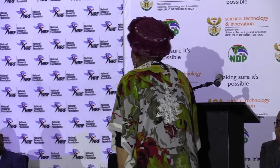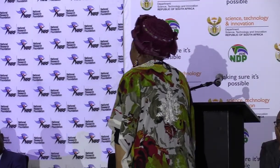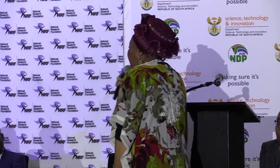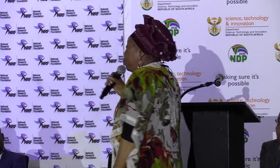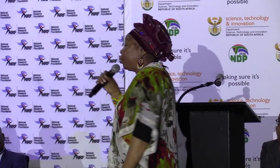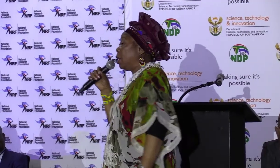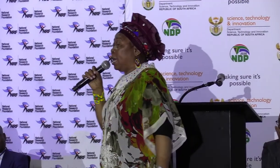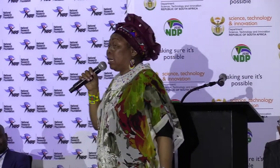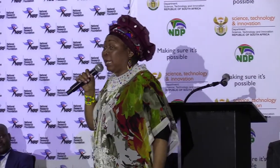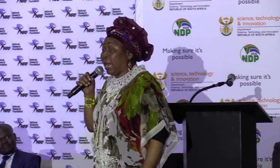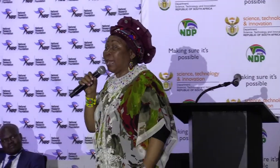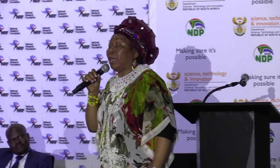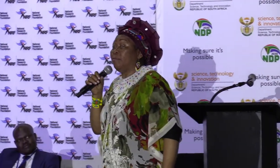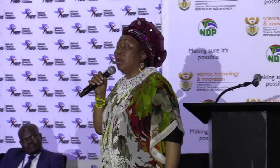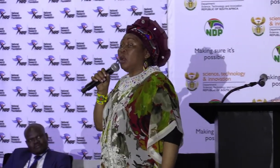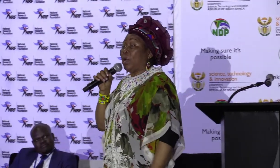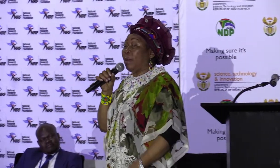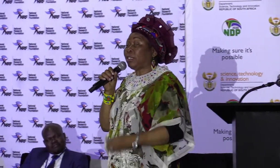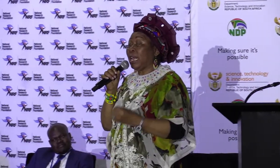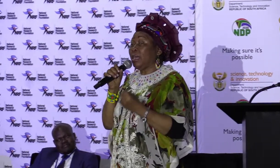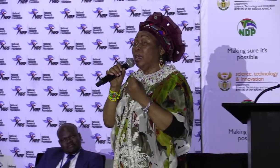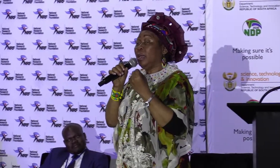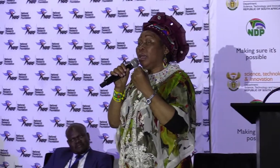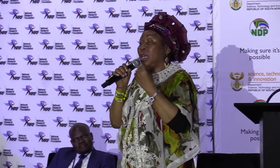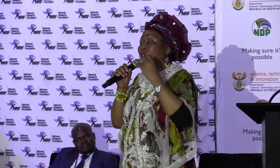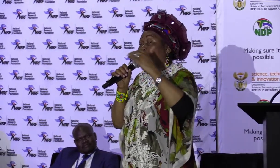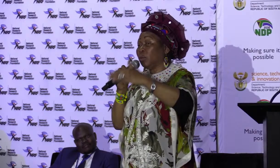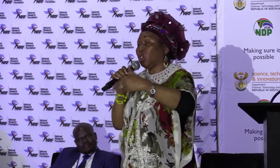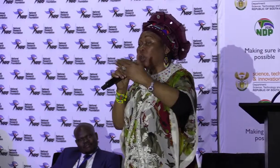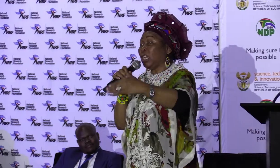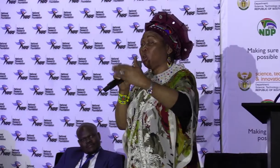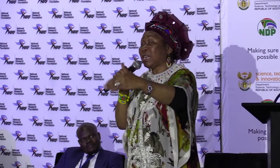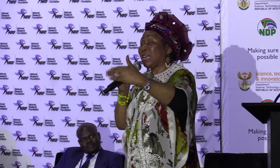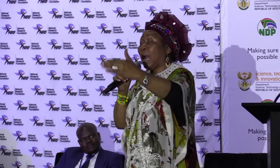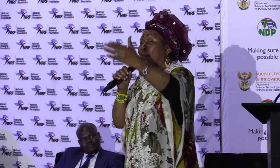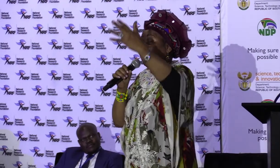you for having me here. And I'd like him, when I'm saying